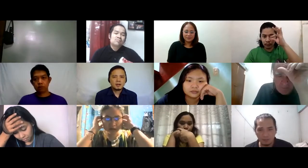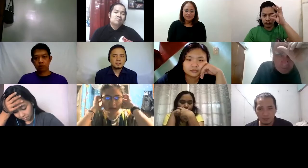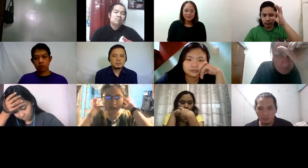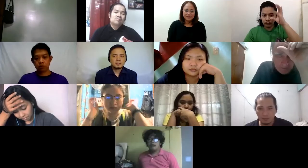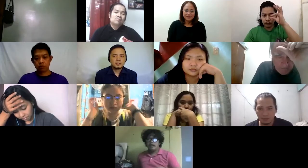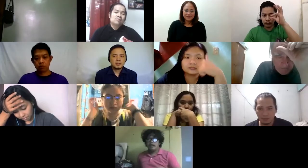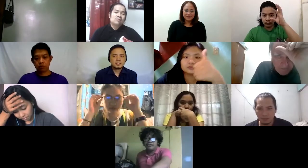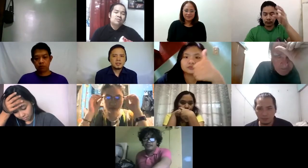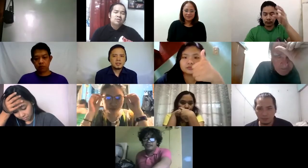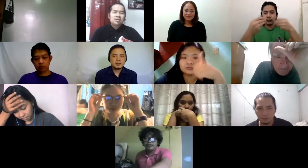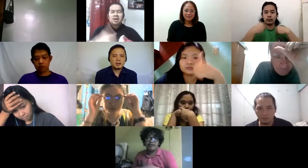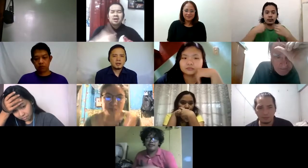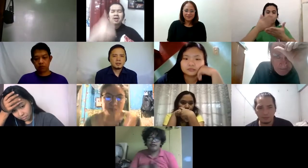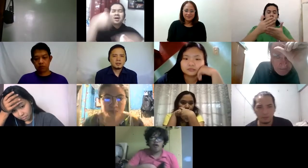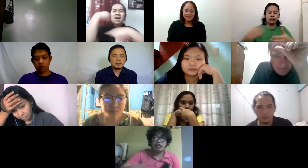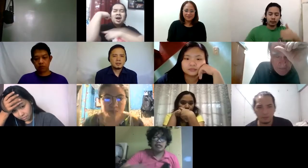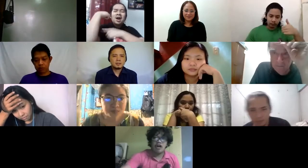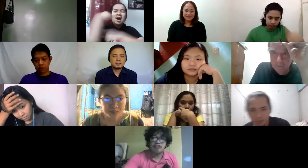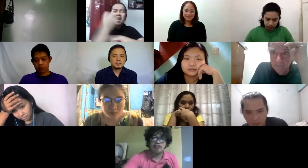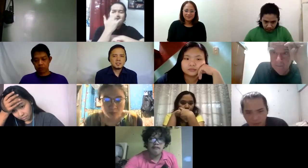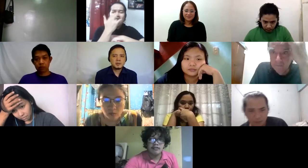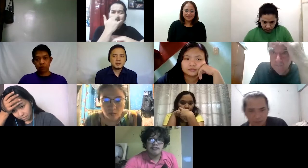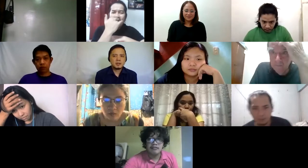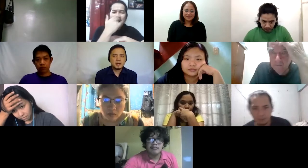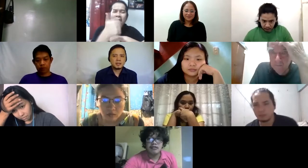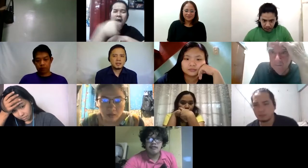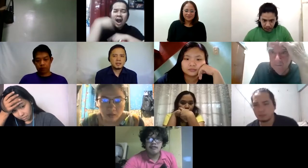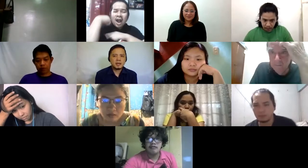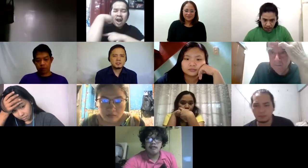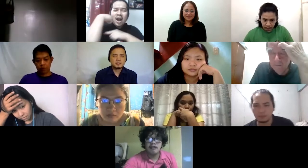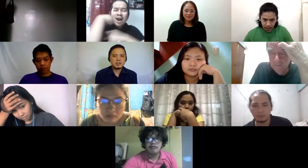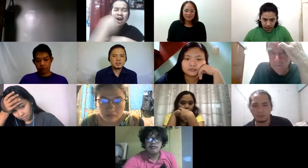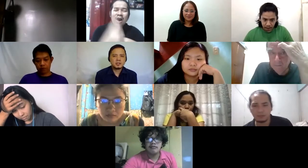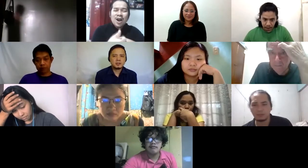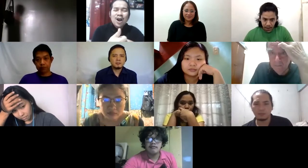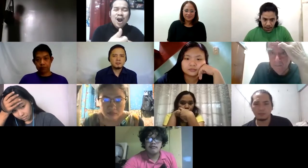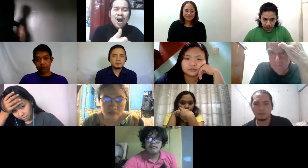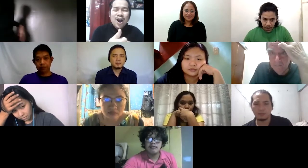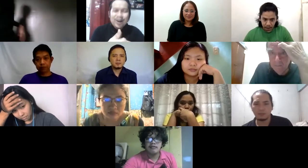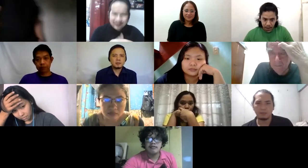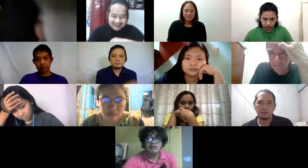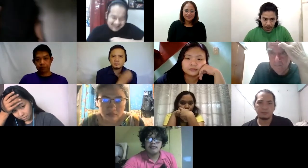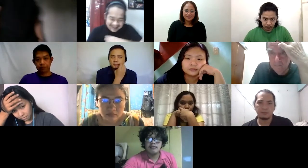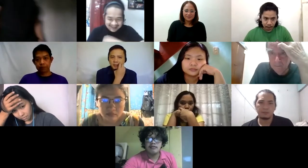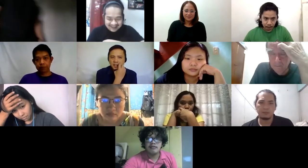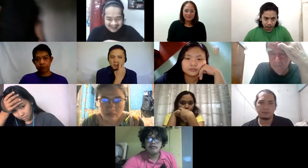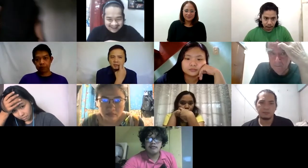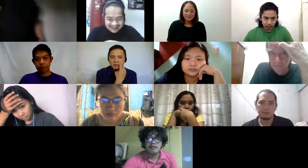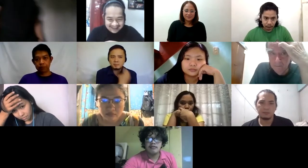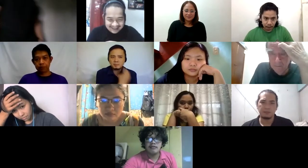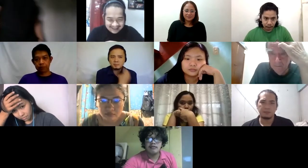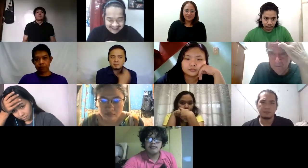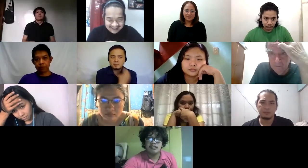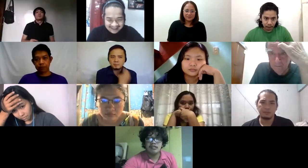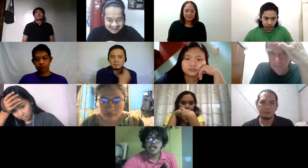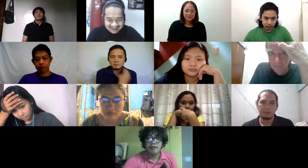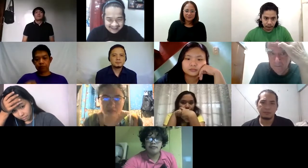Shaq is saying, Jasmine, I can't share. Can you give me admin? Sure.